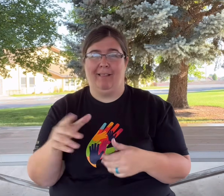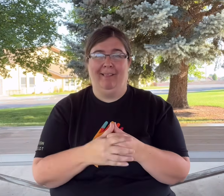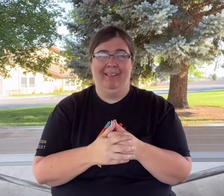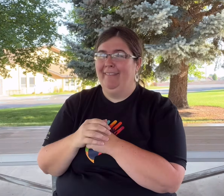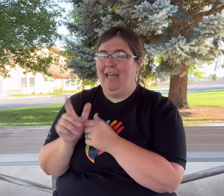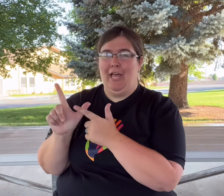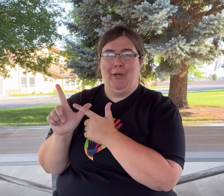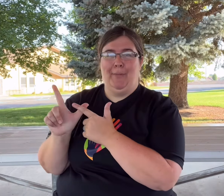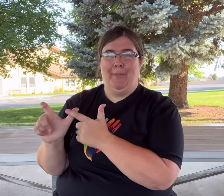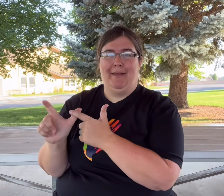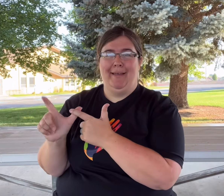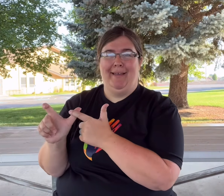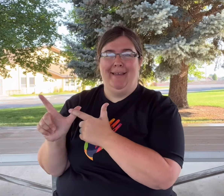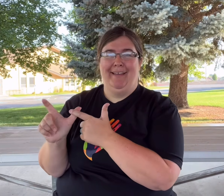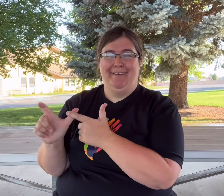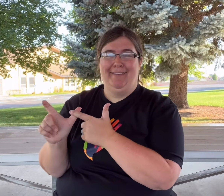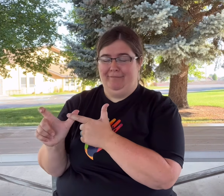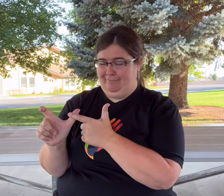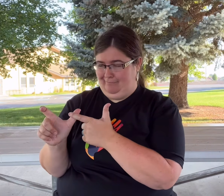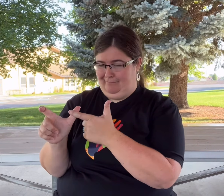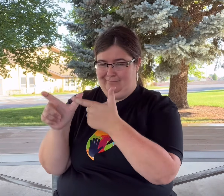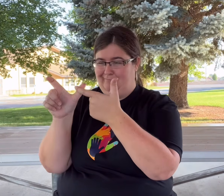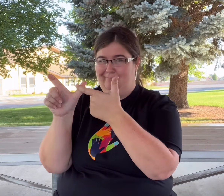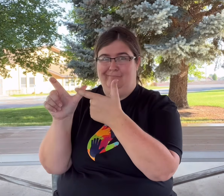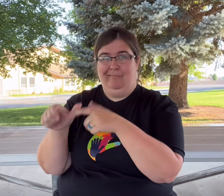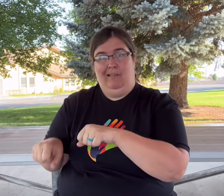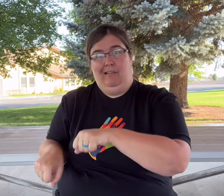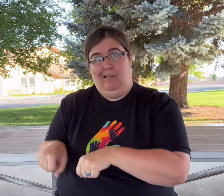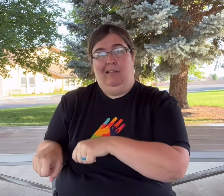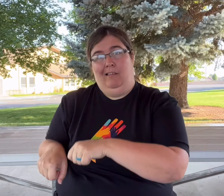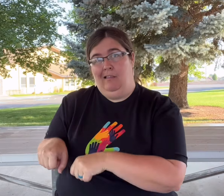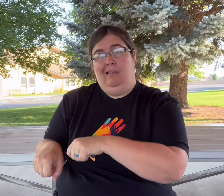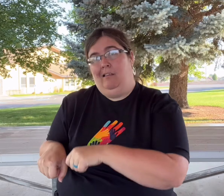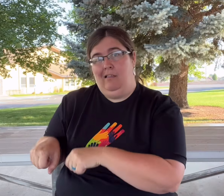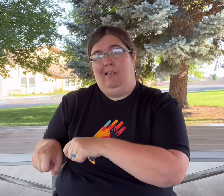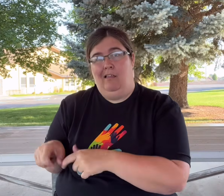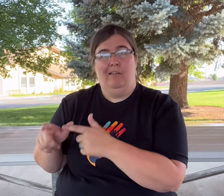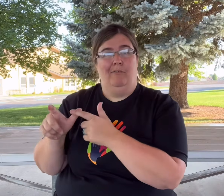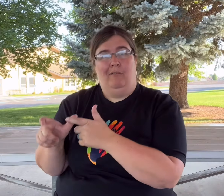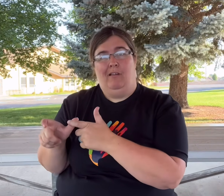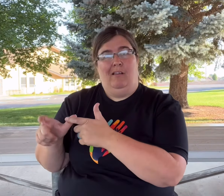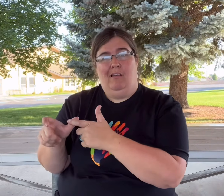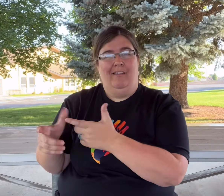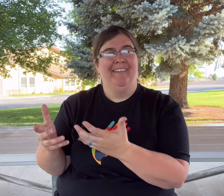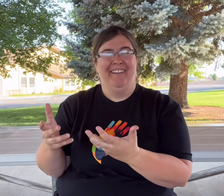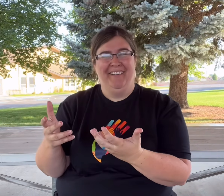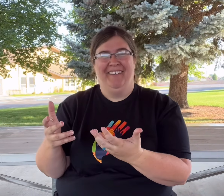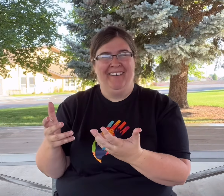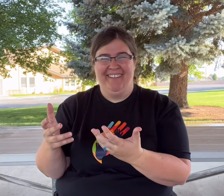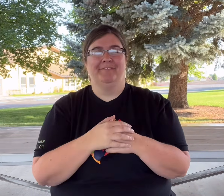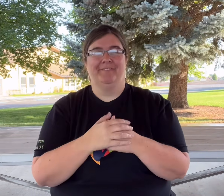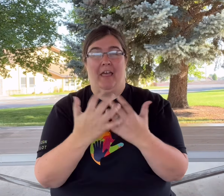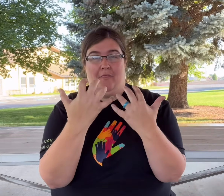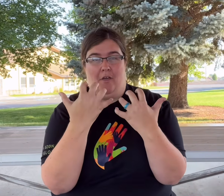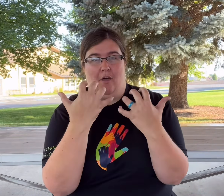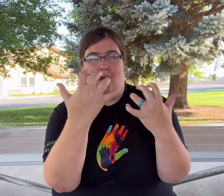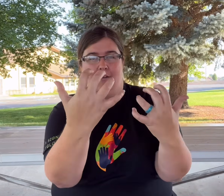ASL. And running, like, why this? Like, you're hobbling along? Anyway, the viewers knew I was just